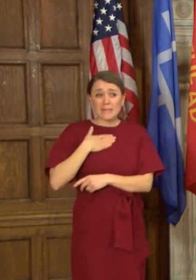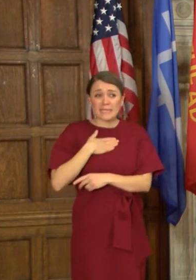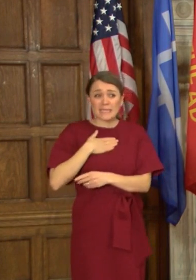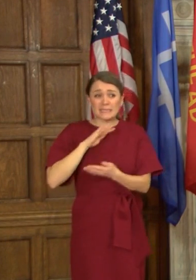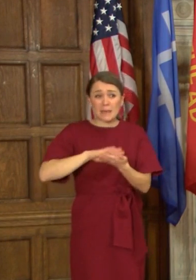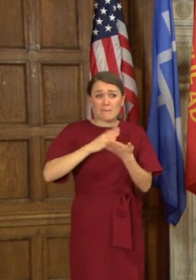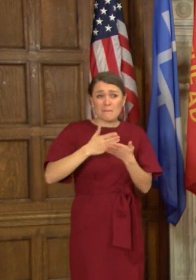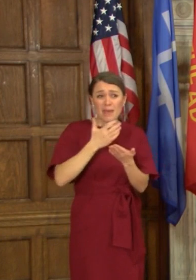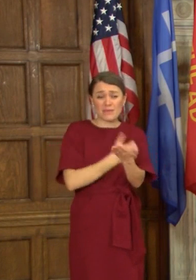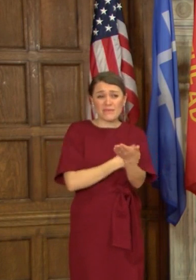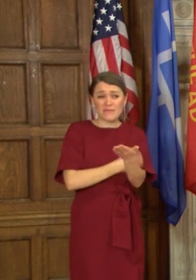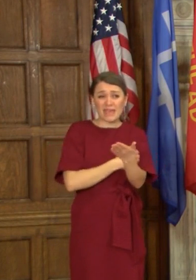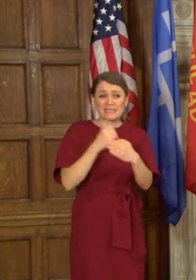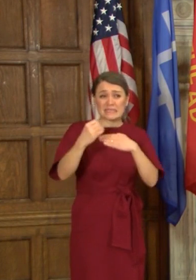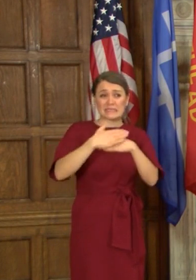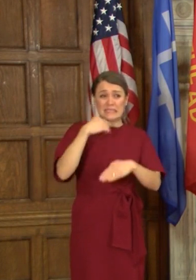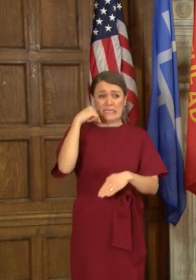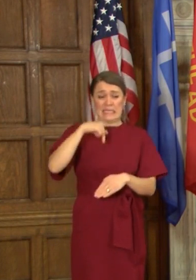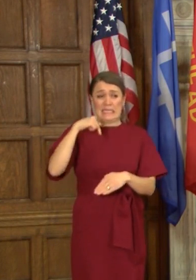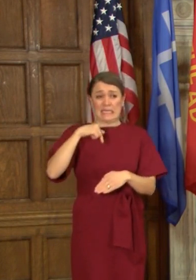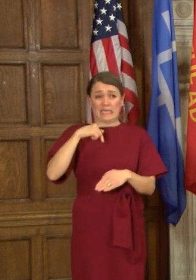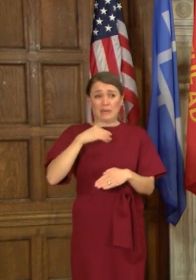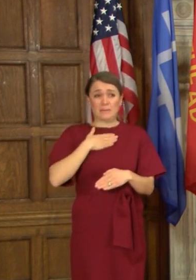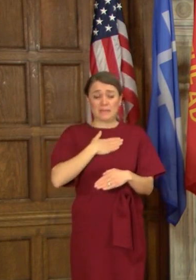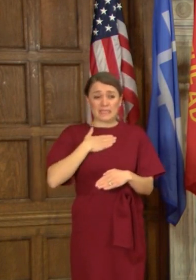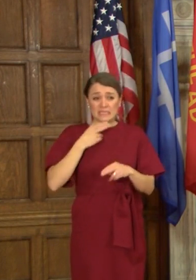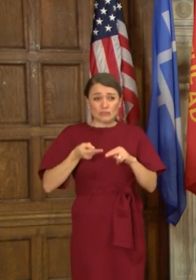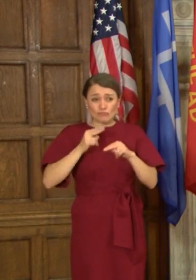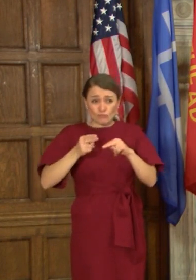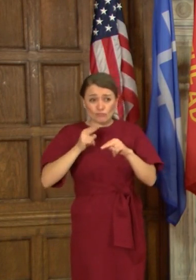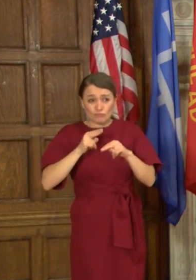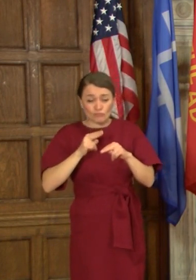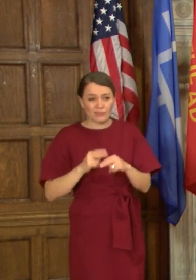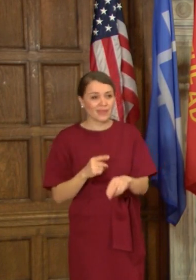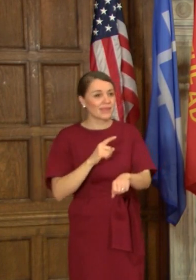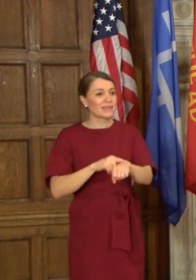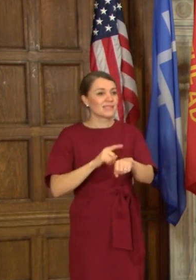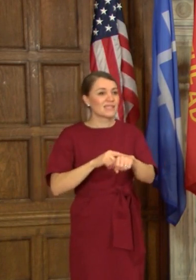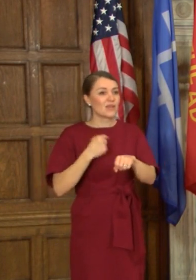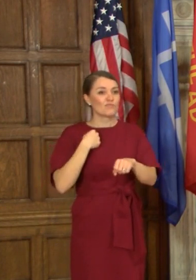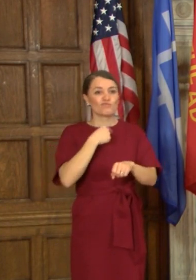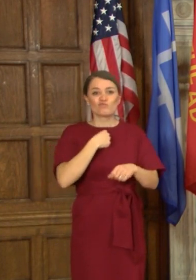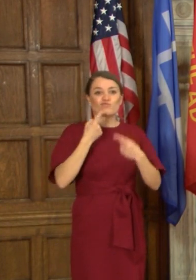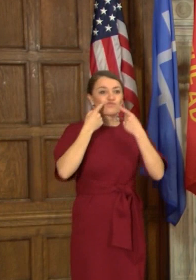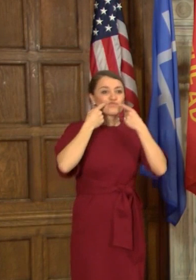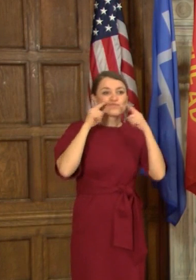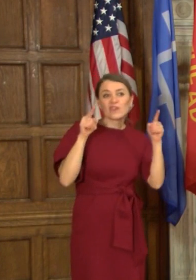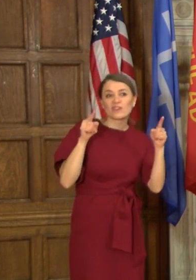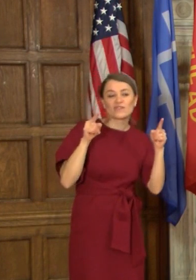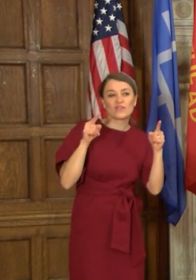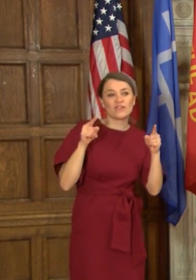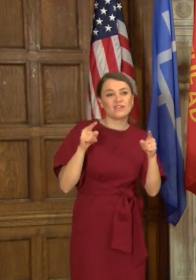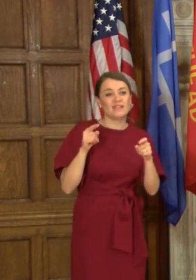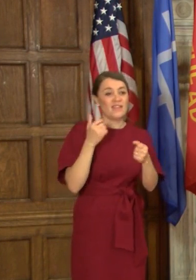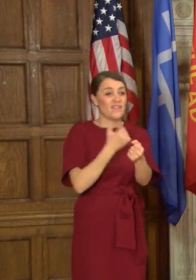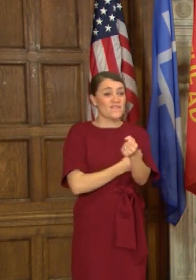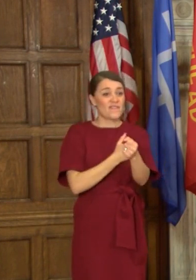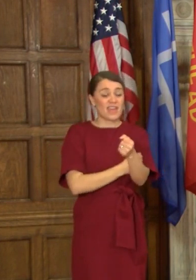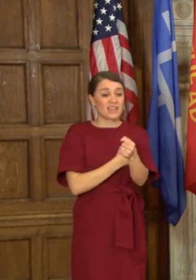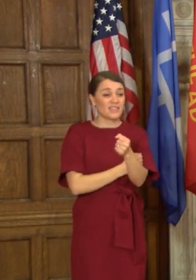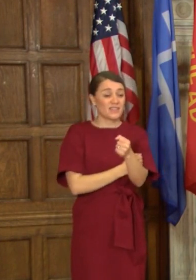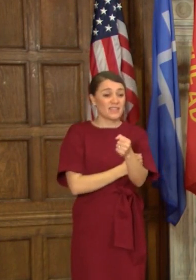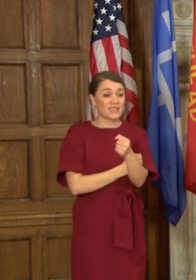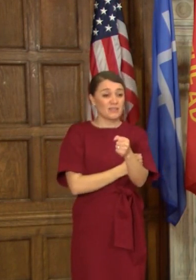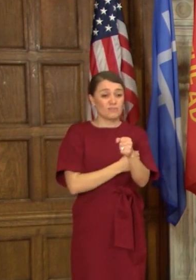and to send more doses to Montana. At the time, we were successful in getting the vaccine effectively